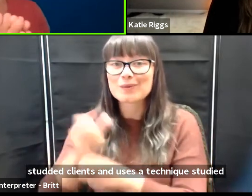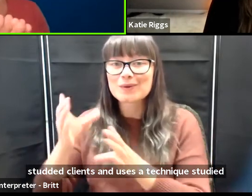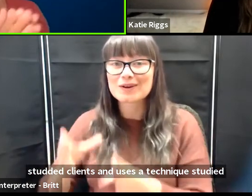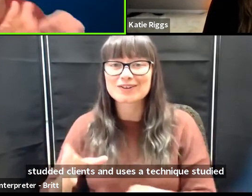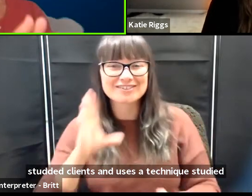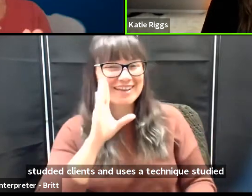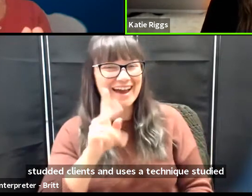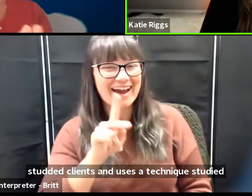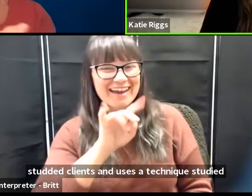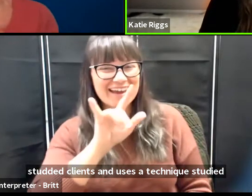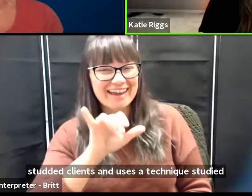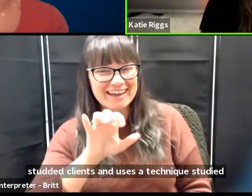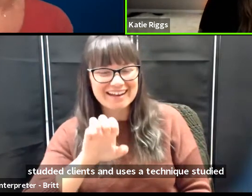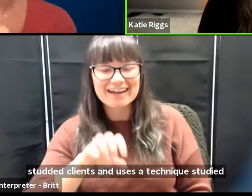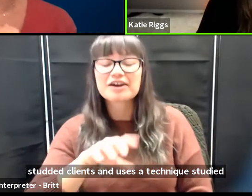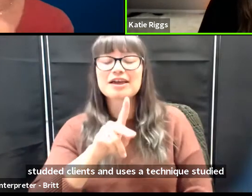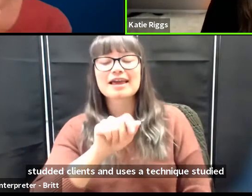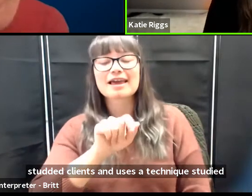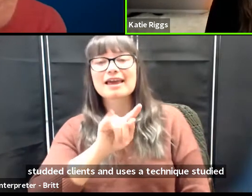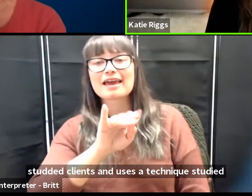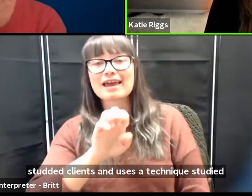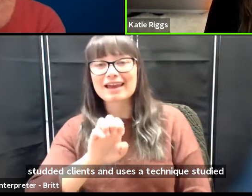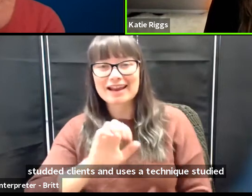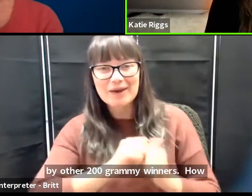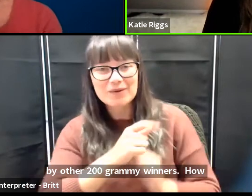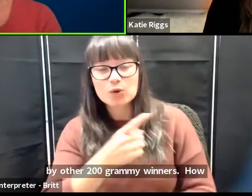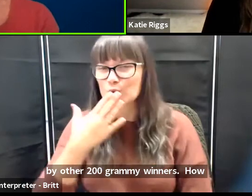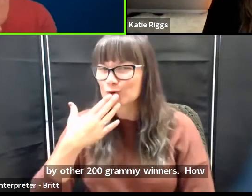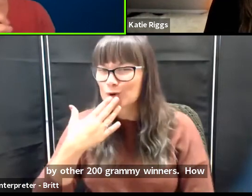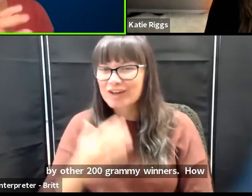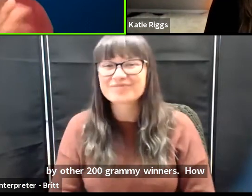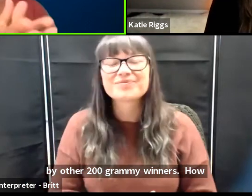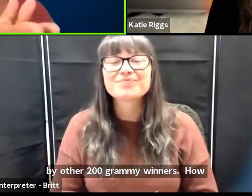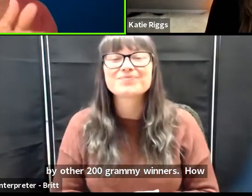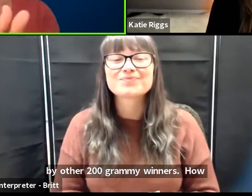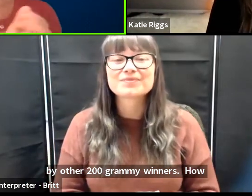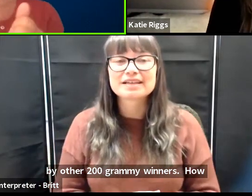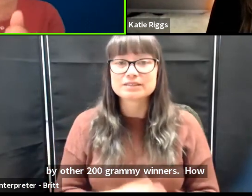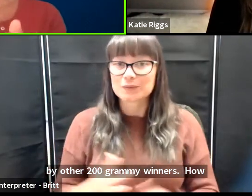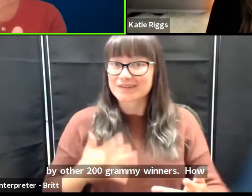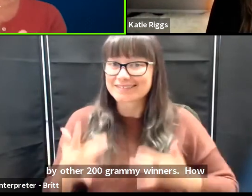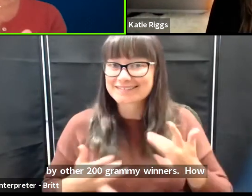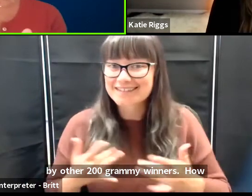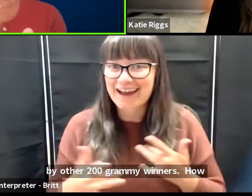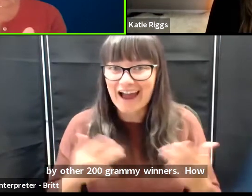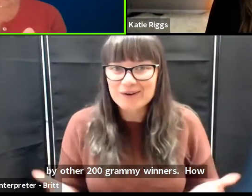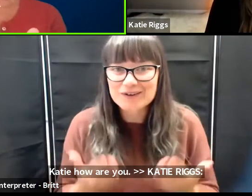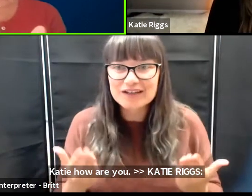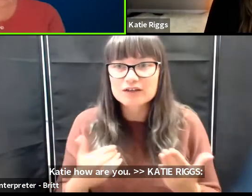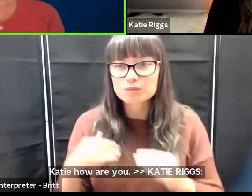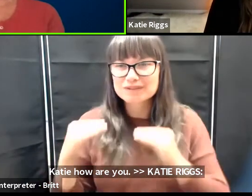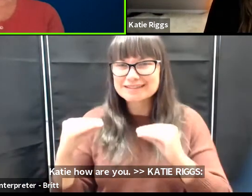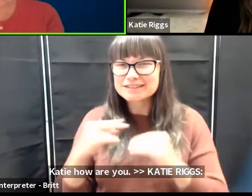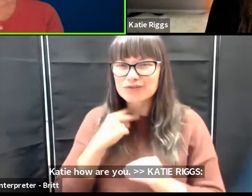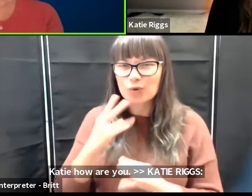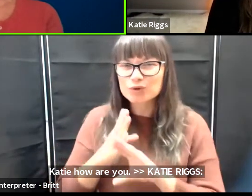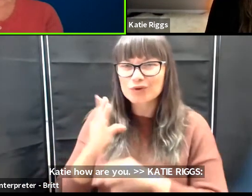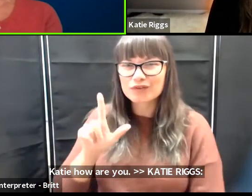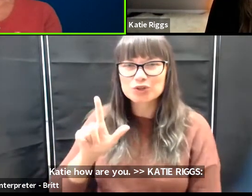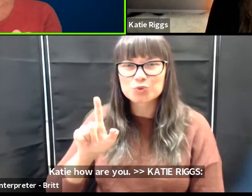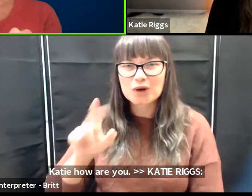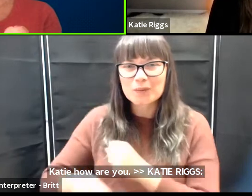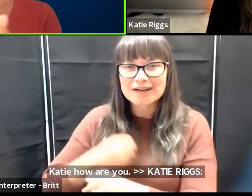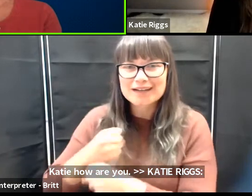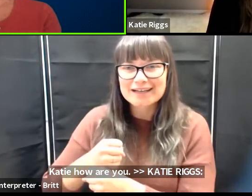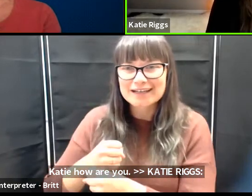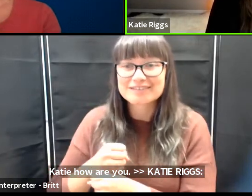How are you? Hi, good. So nice that you're here with us today. You know, Katie's been teaching voice for over, 21 years now. Is that